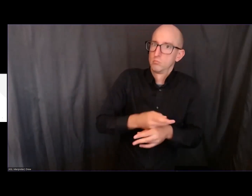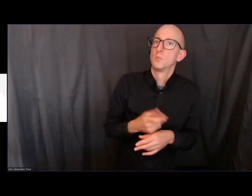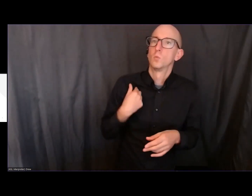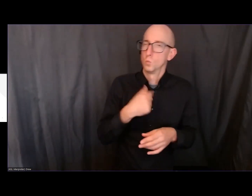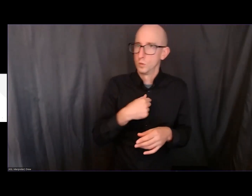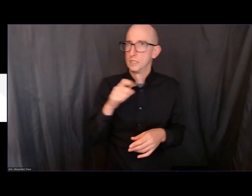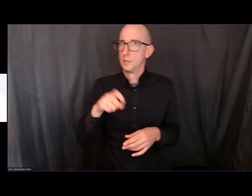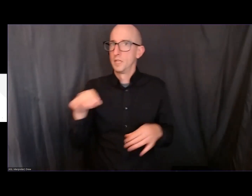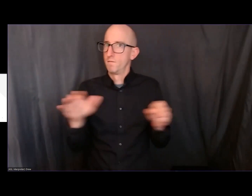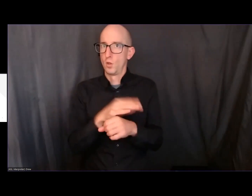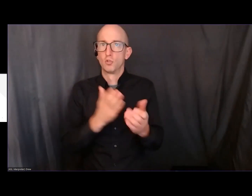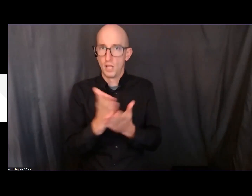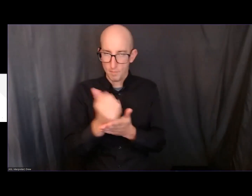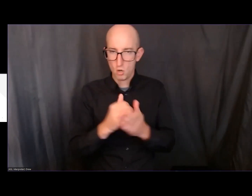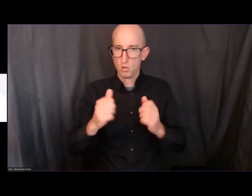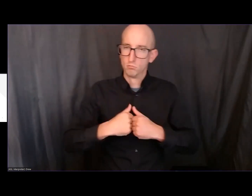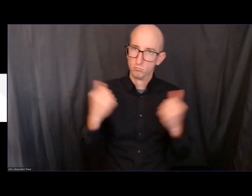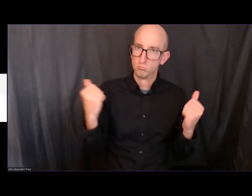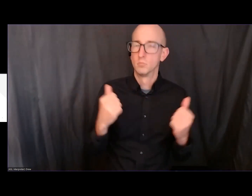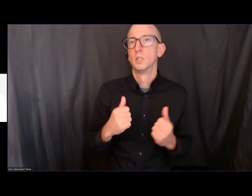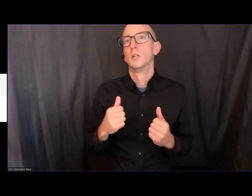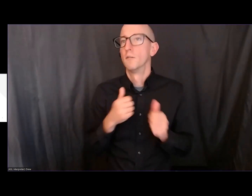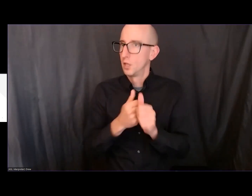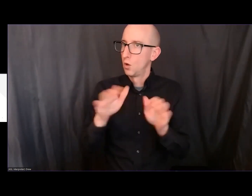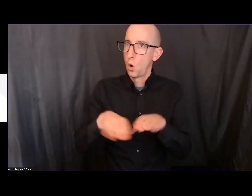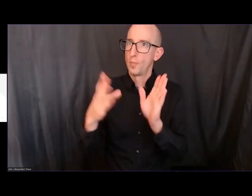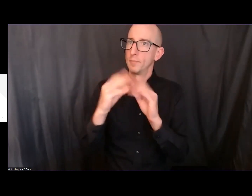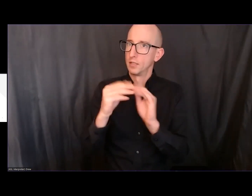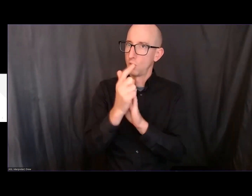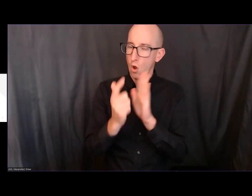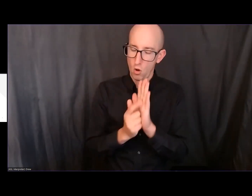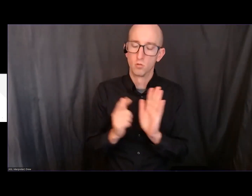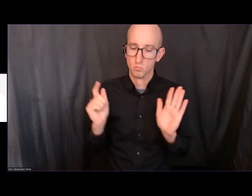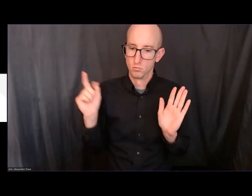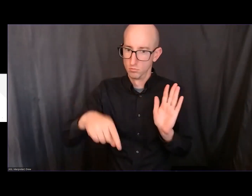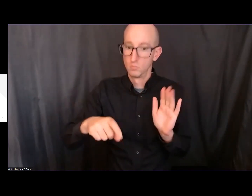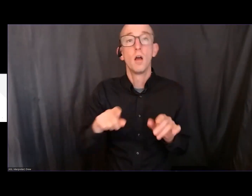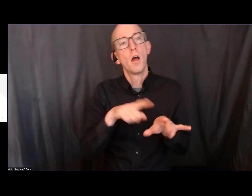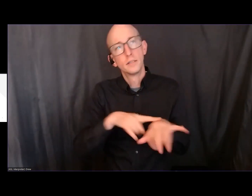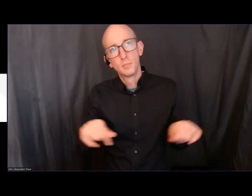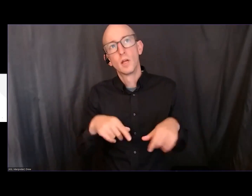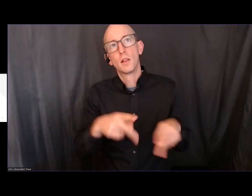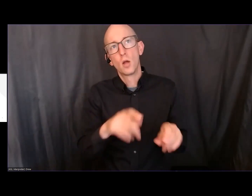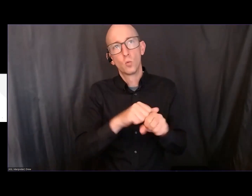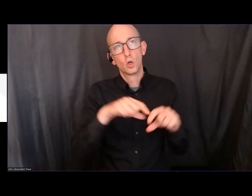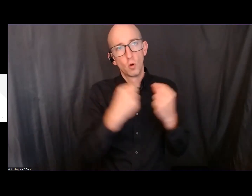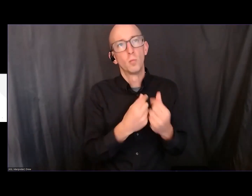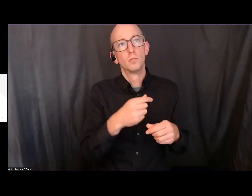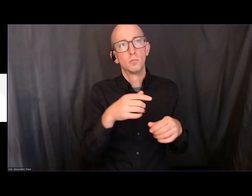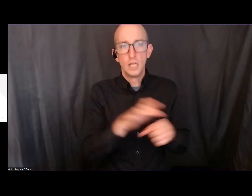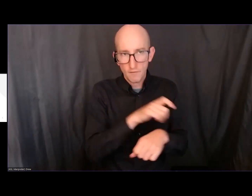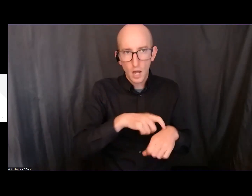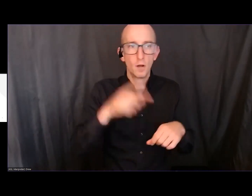as we can and abiding by open meeting law, but also allowing the work group time for folks to meet and talk